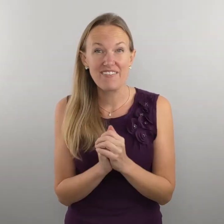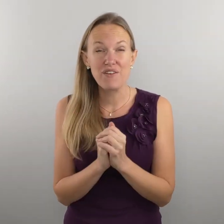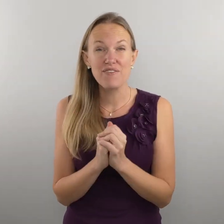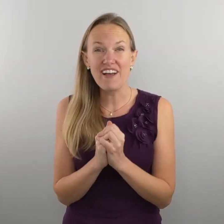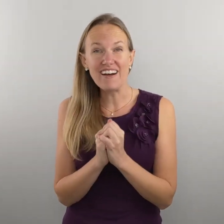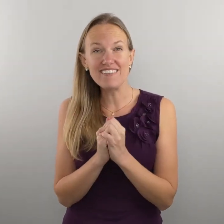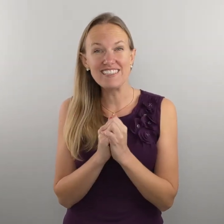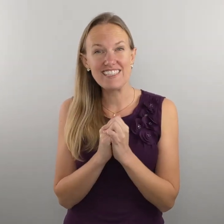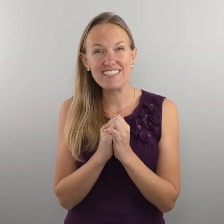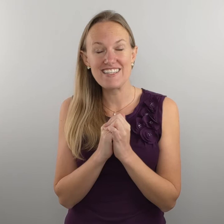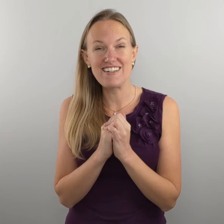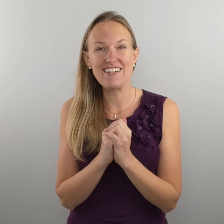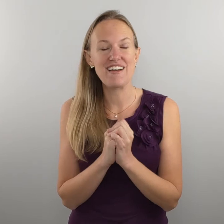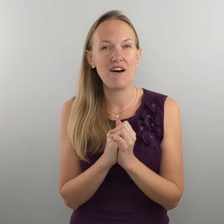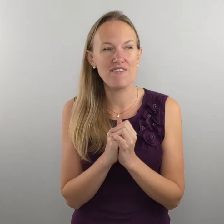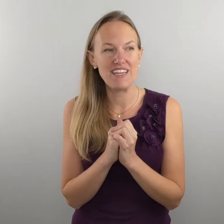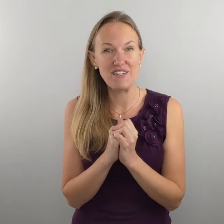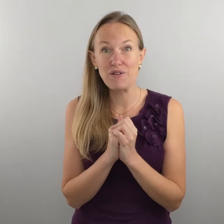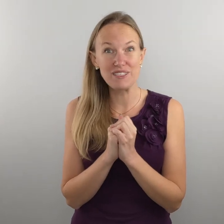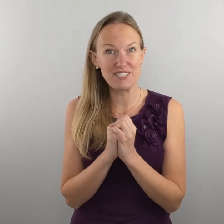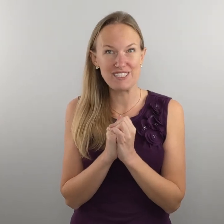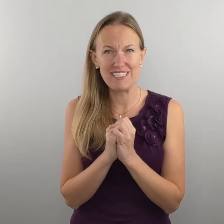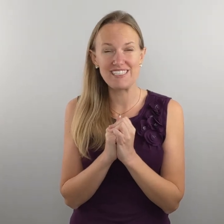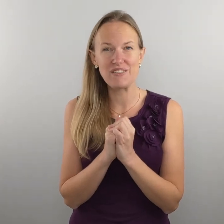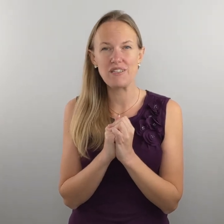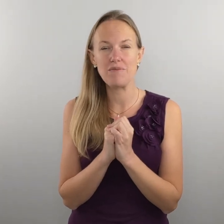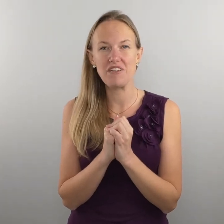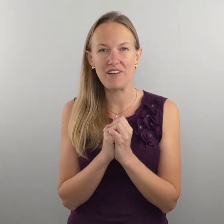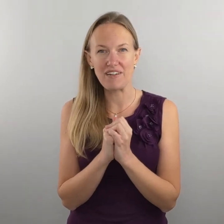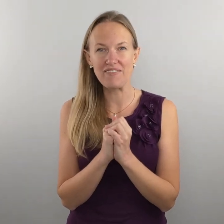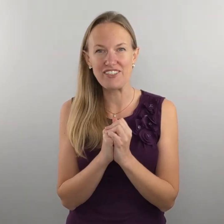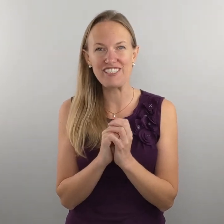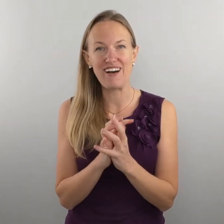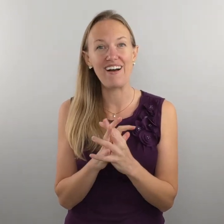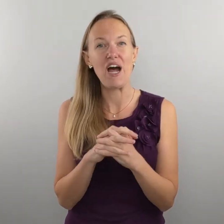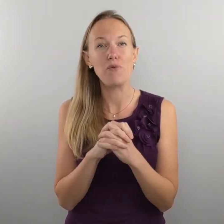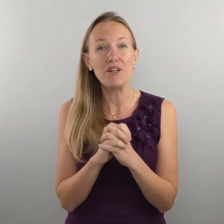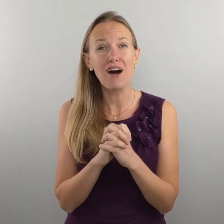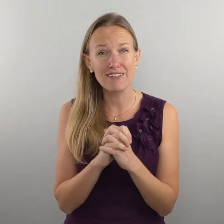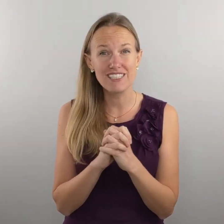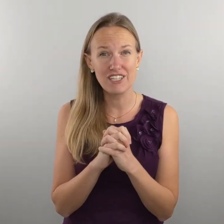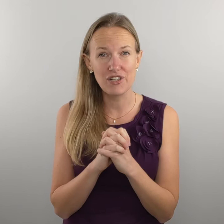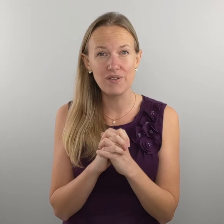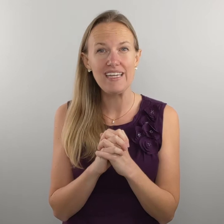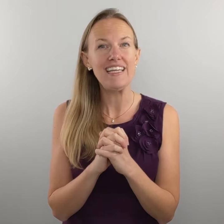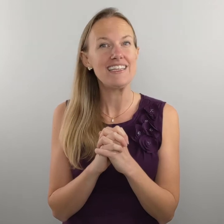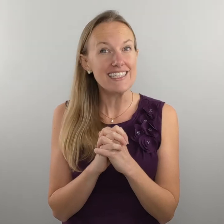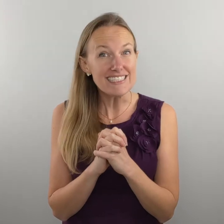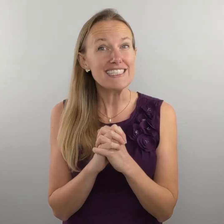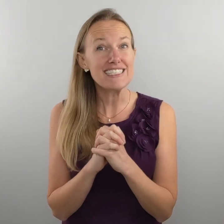you found this song via a Google search and this is going to be your very first song, I will caution you, this is a